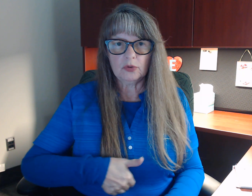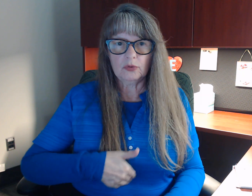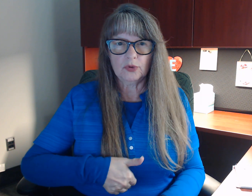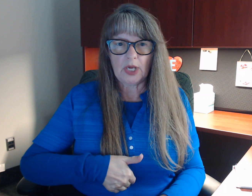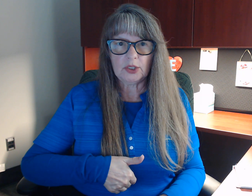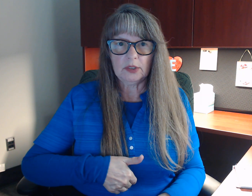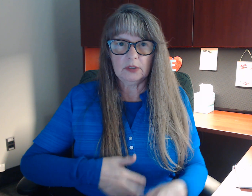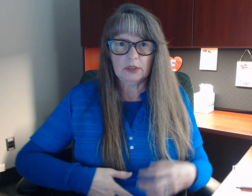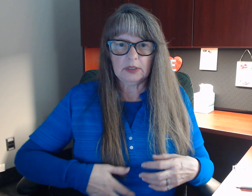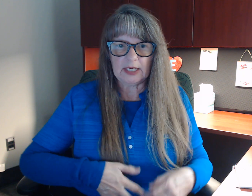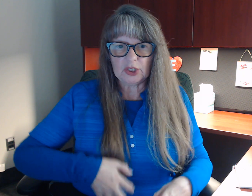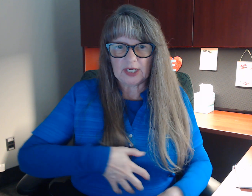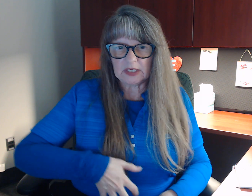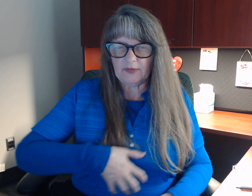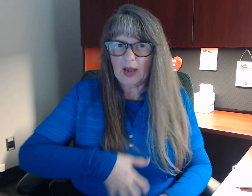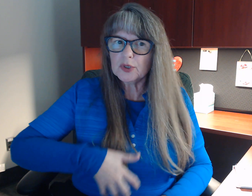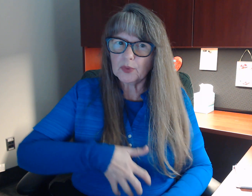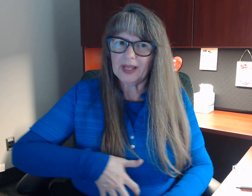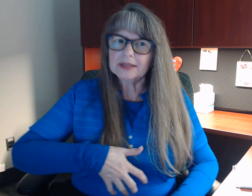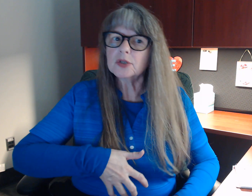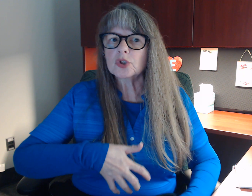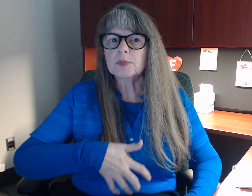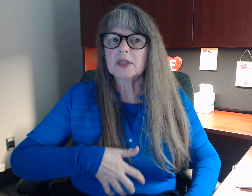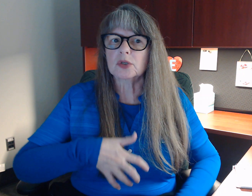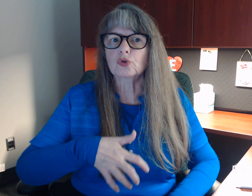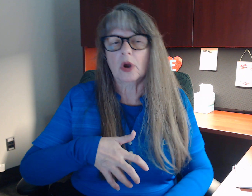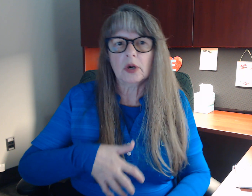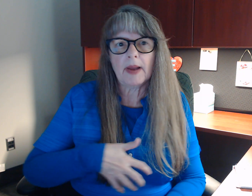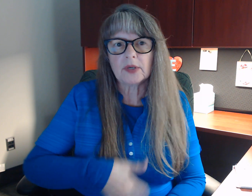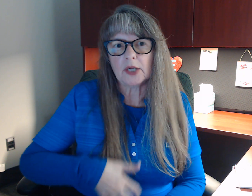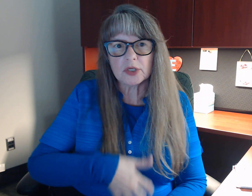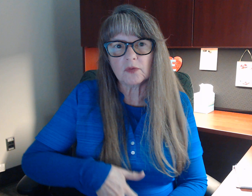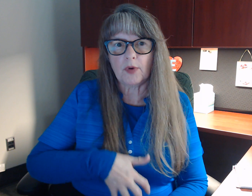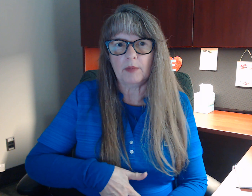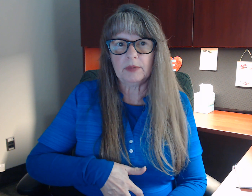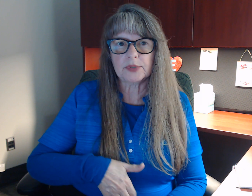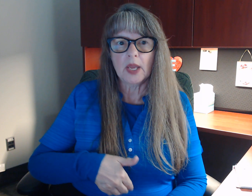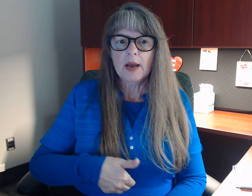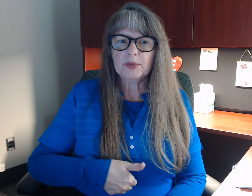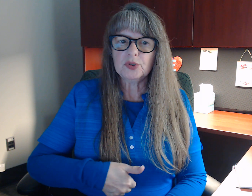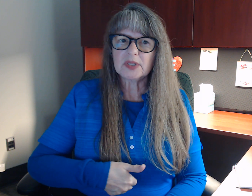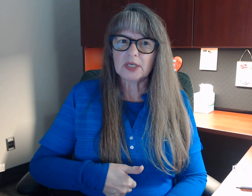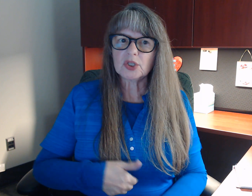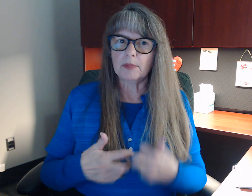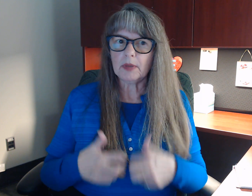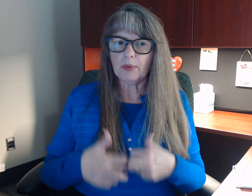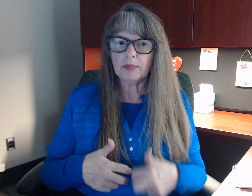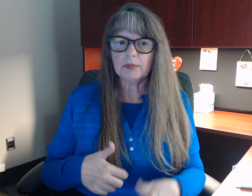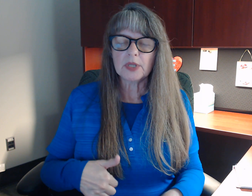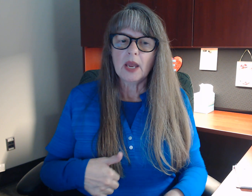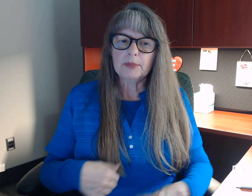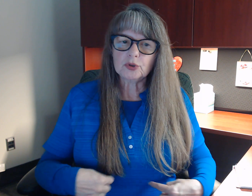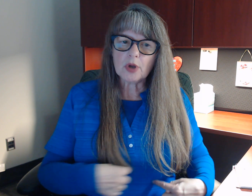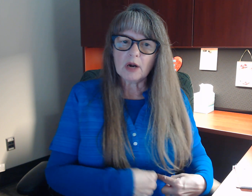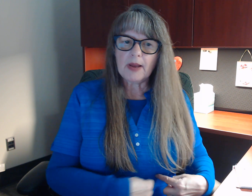your digestive. I would do it like this just because you're talking about digestive problems. But you could say stomach problems, but you're talking about the